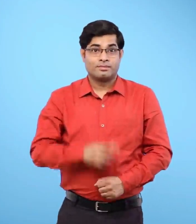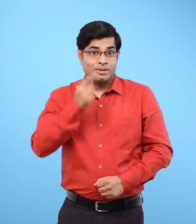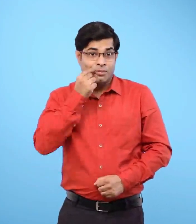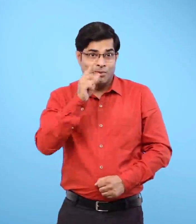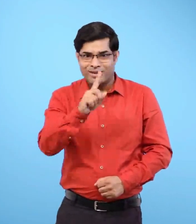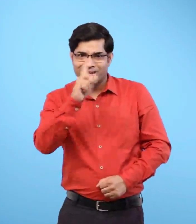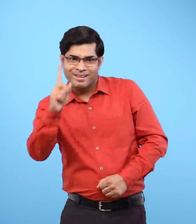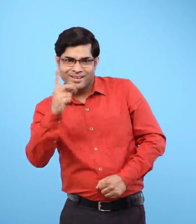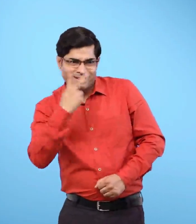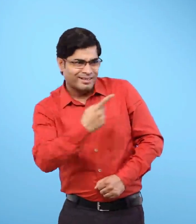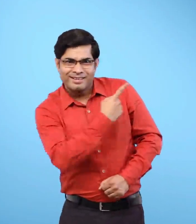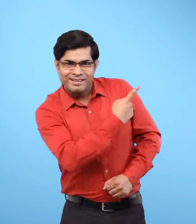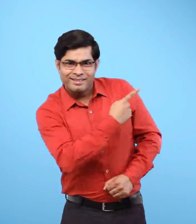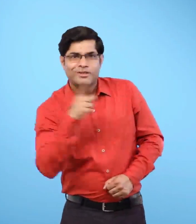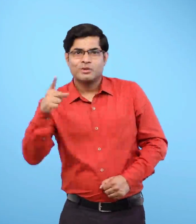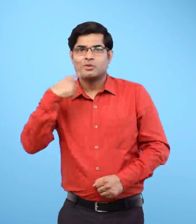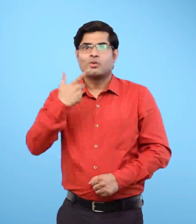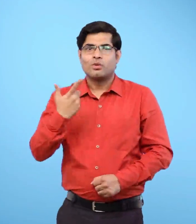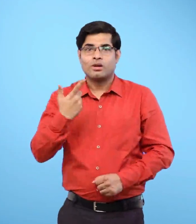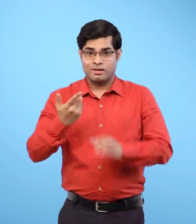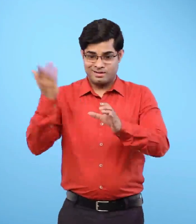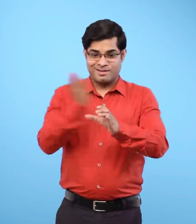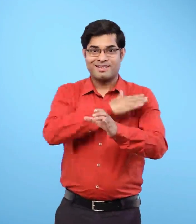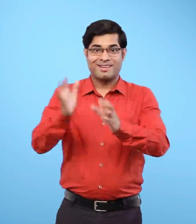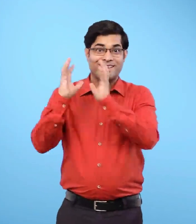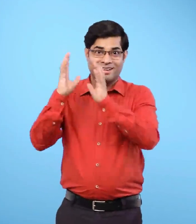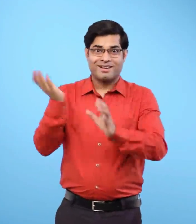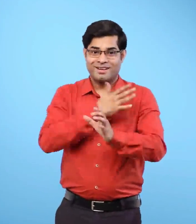A man drinking coconut water with a straw and a child